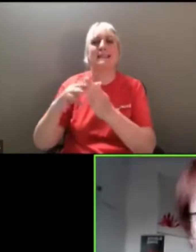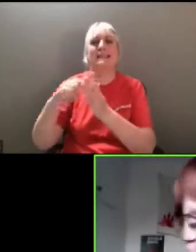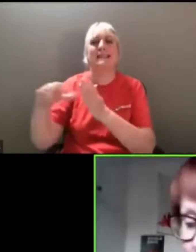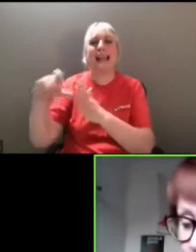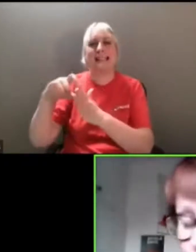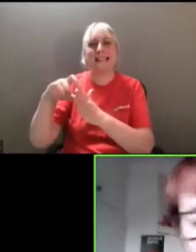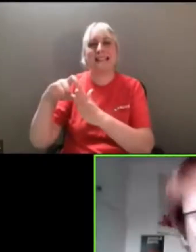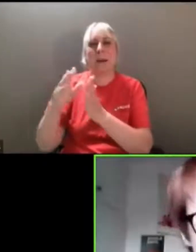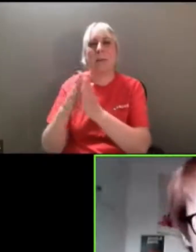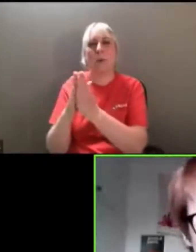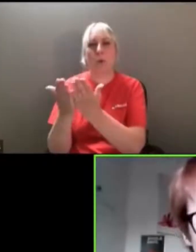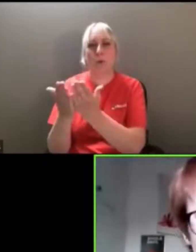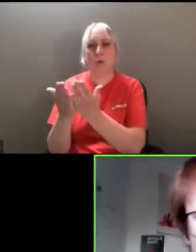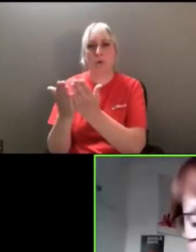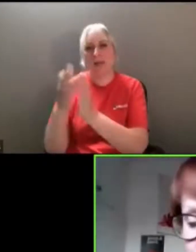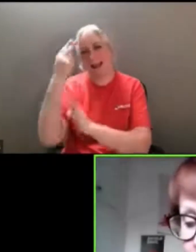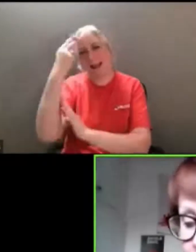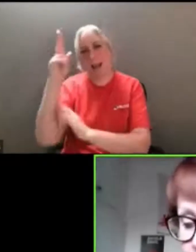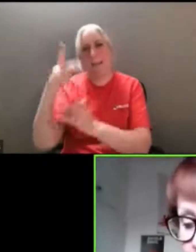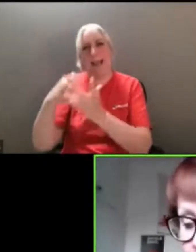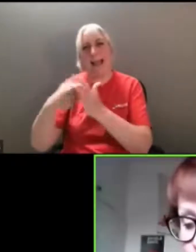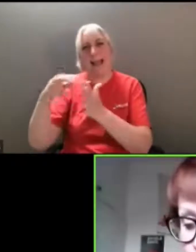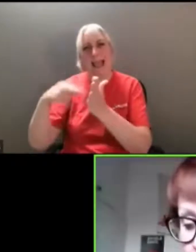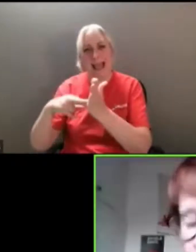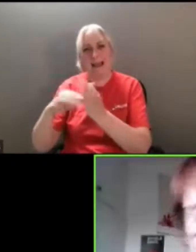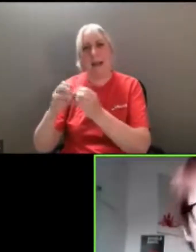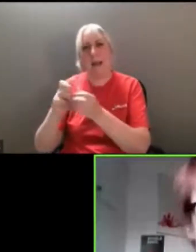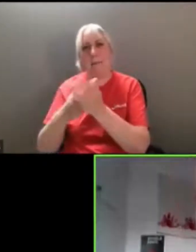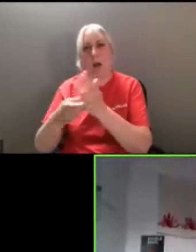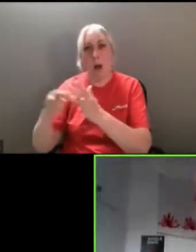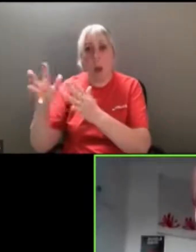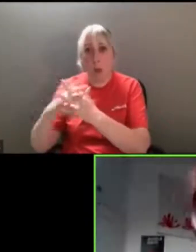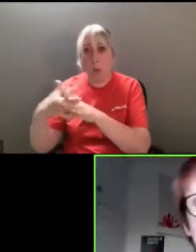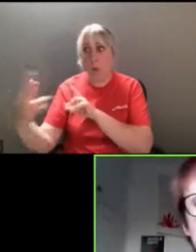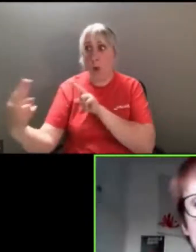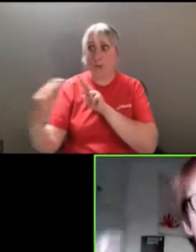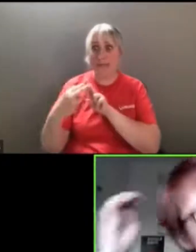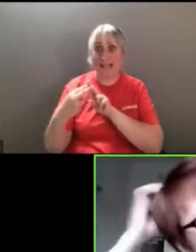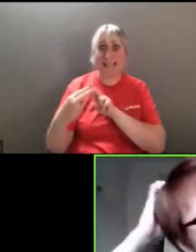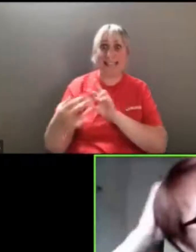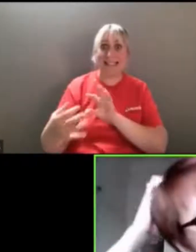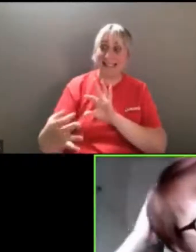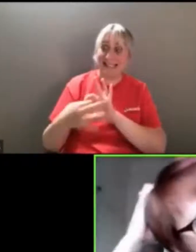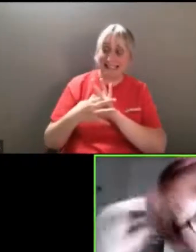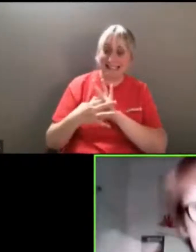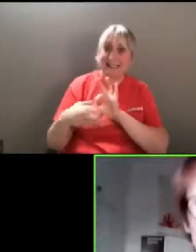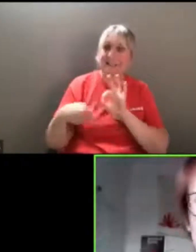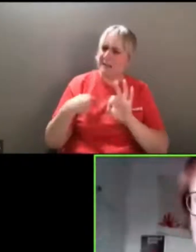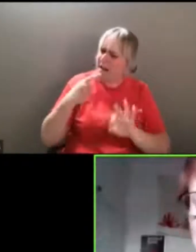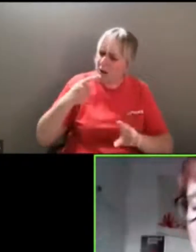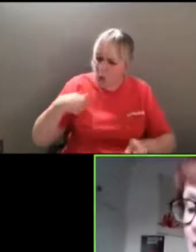Barlow contacted me and said, we realise we have a bit of a gap in terms of disability